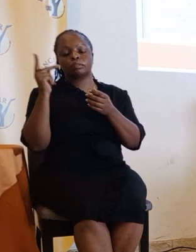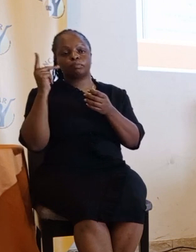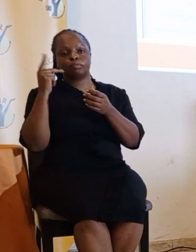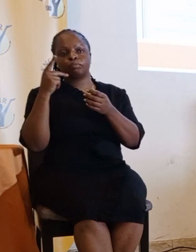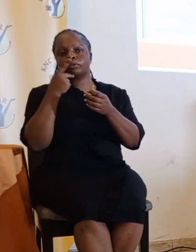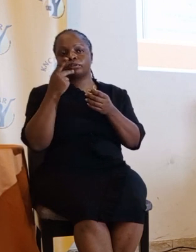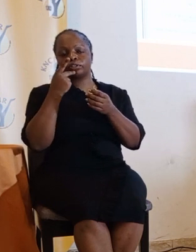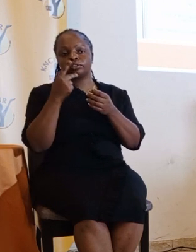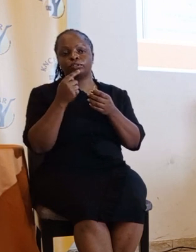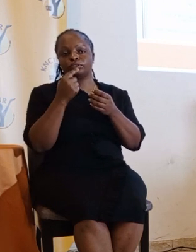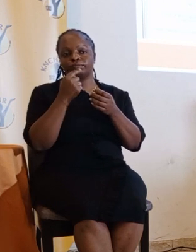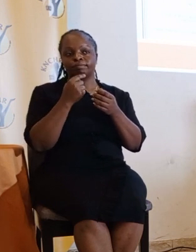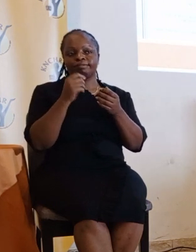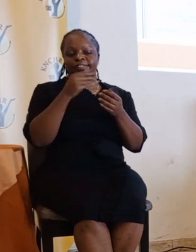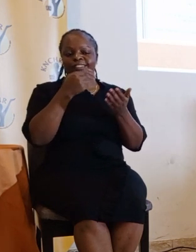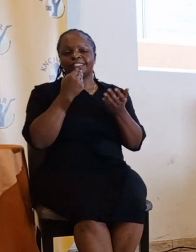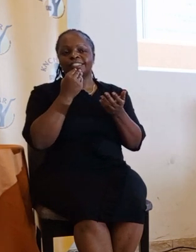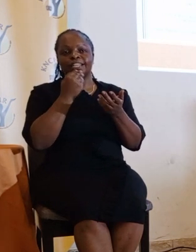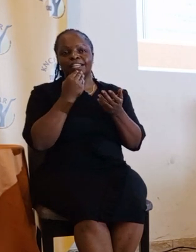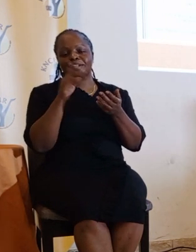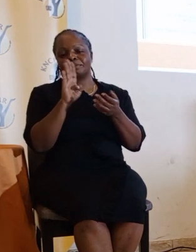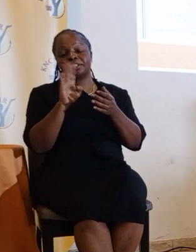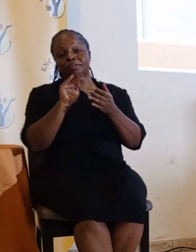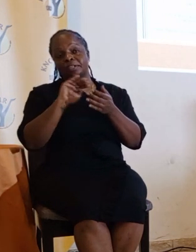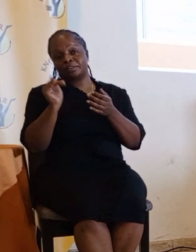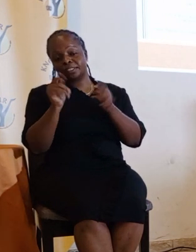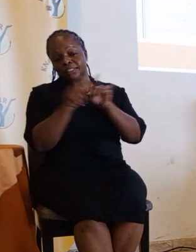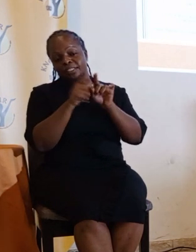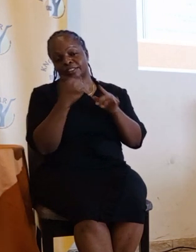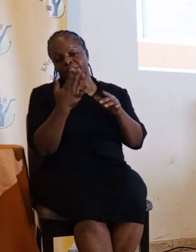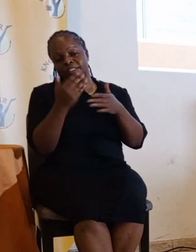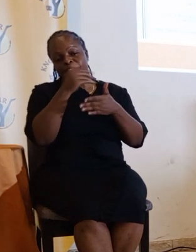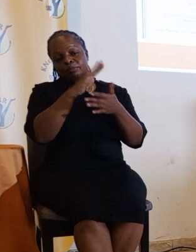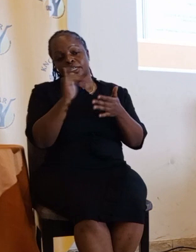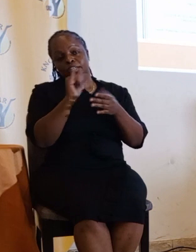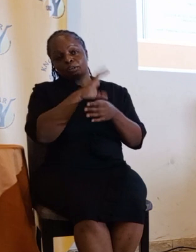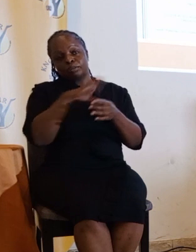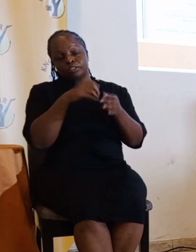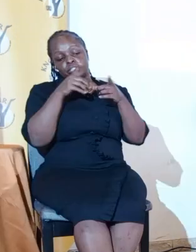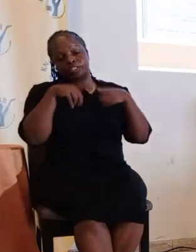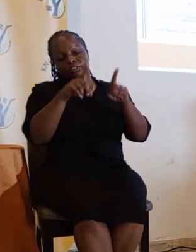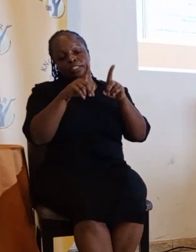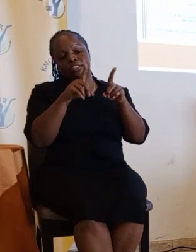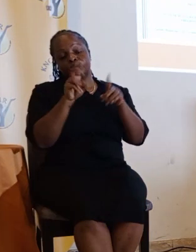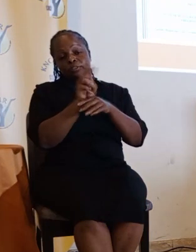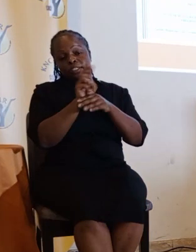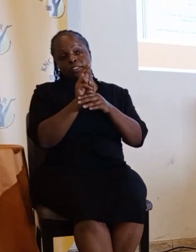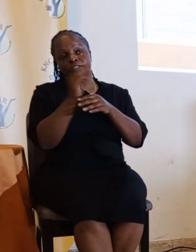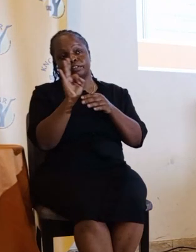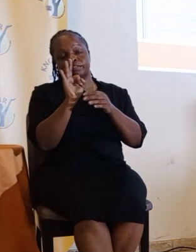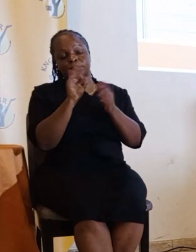and Baringo counties, as documented by the Commission during its monitoring of the demonstrations, as